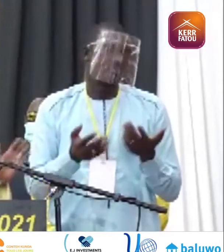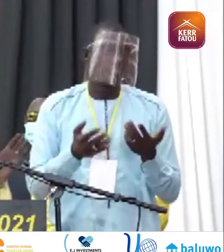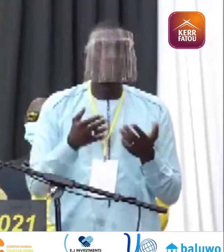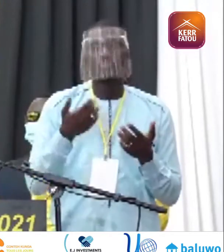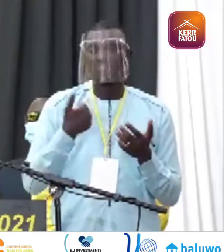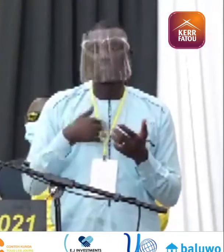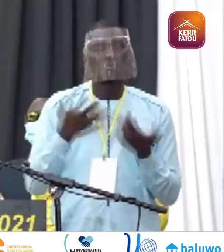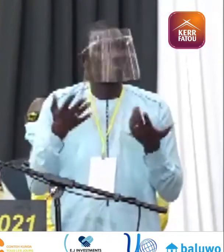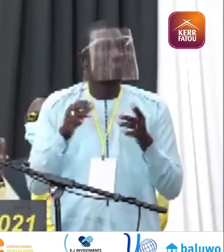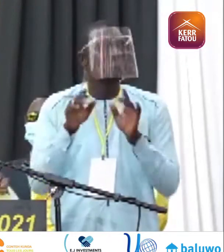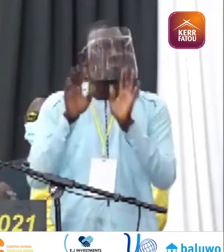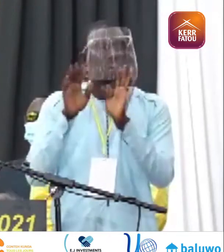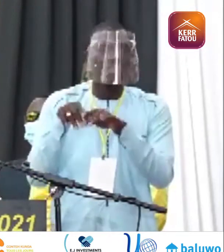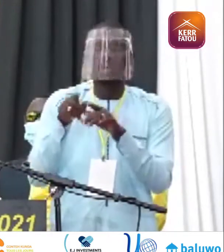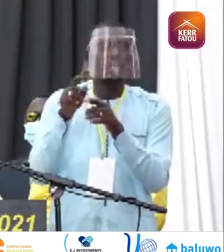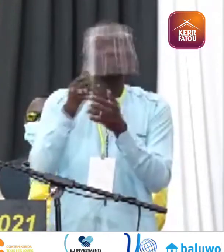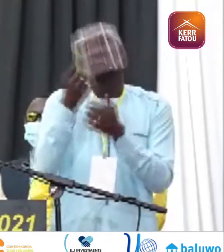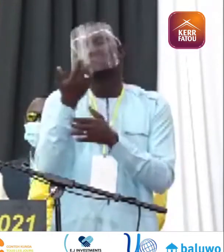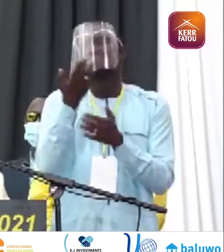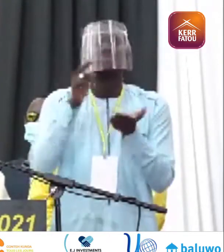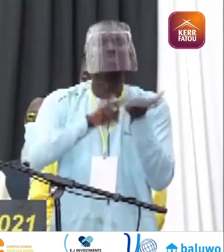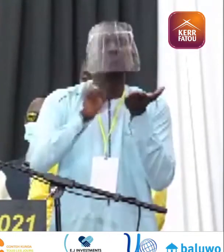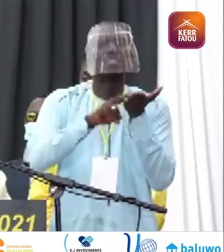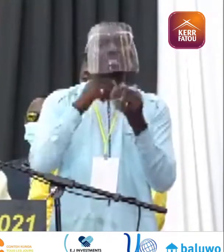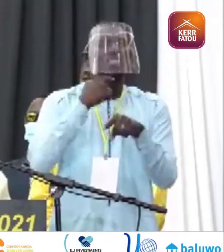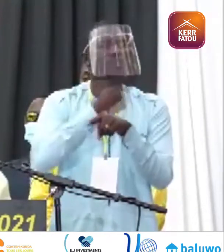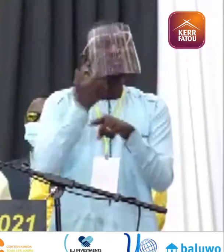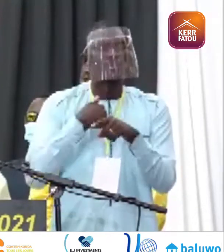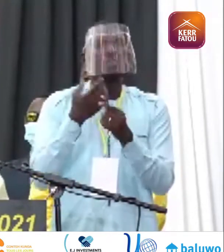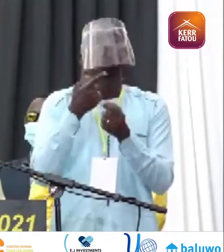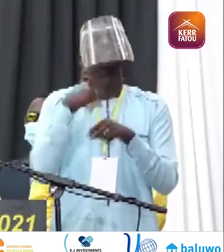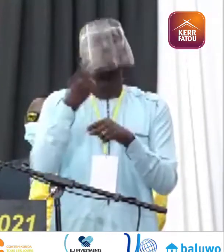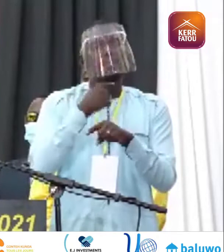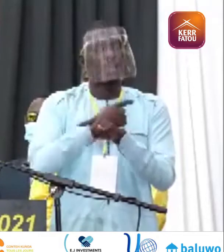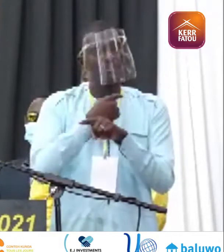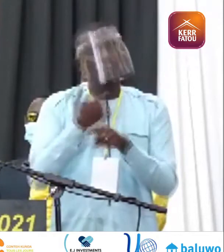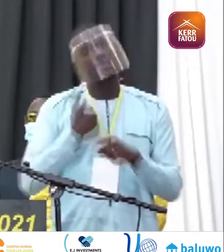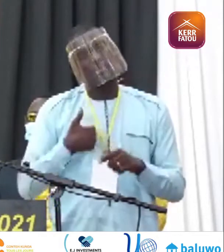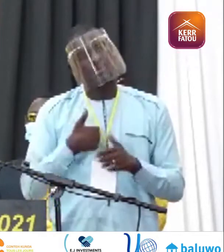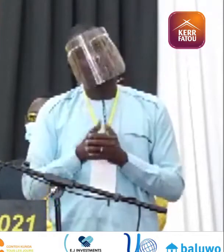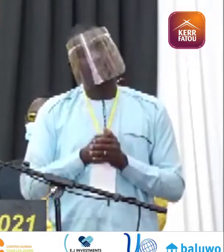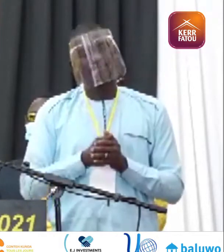are just there, ordinary Gambians, for the sake of Gambia.